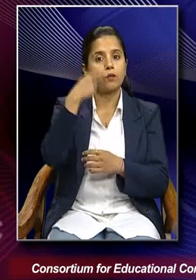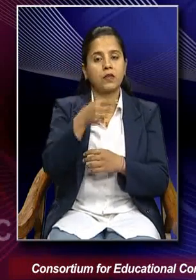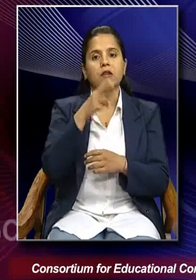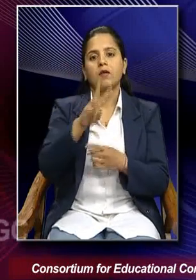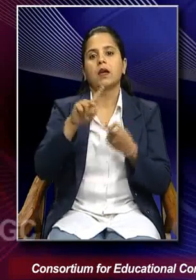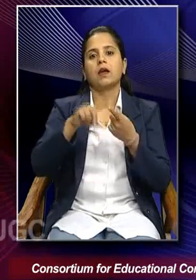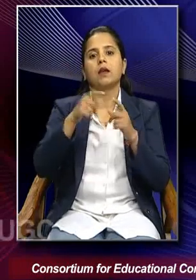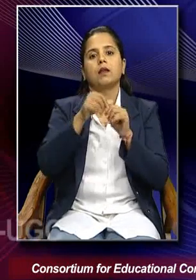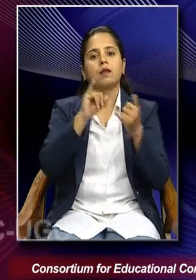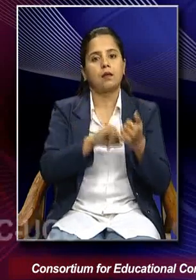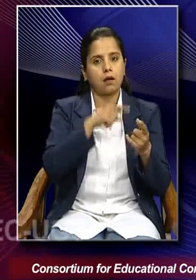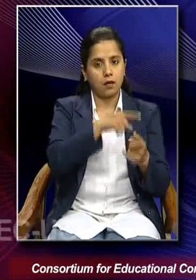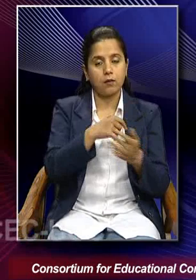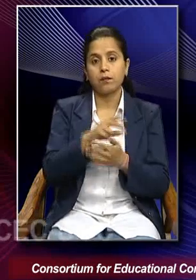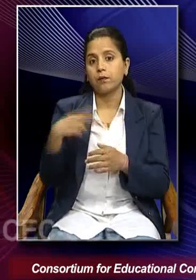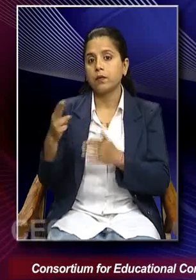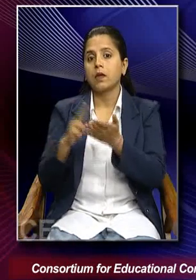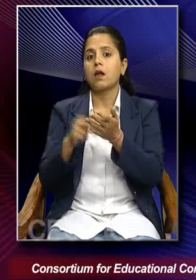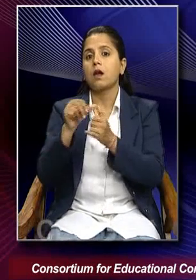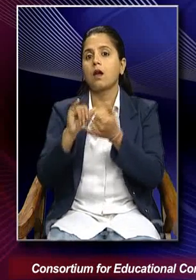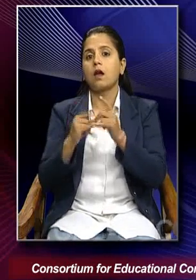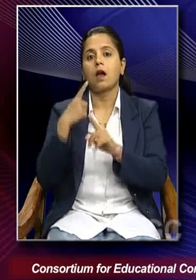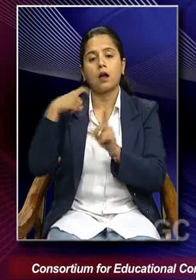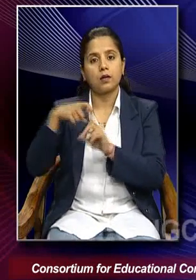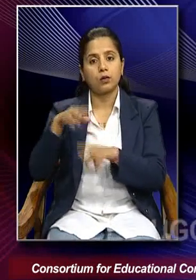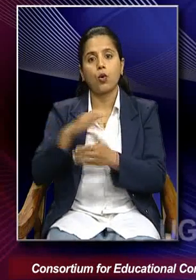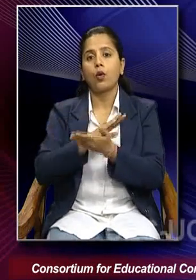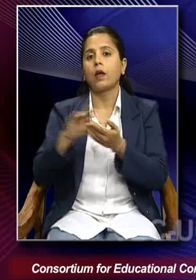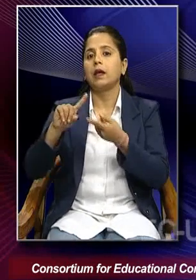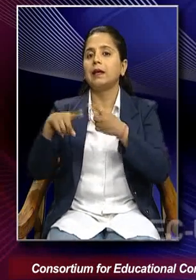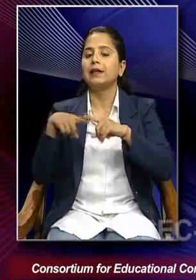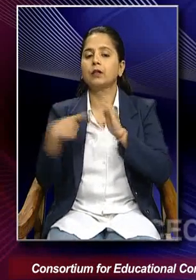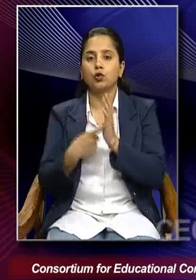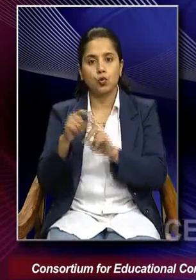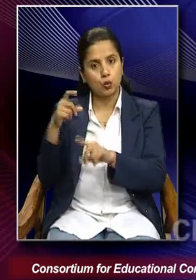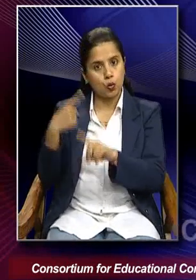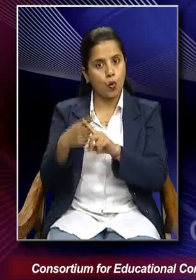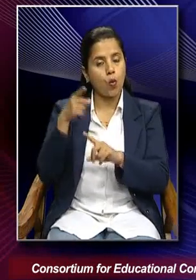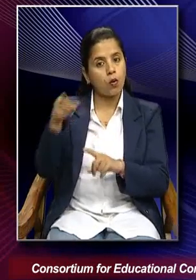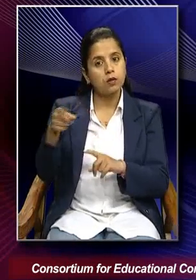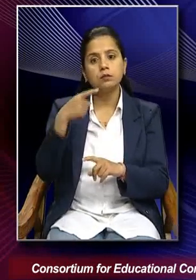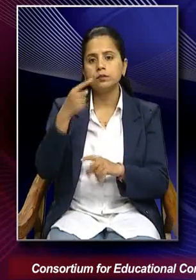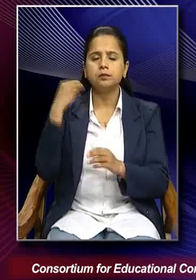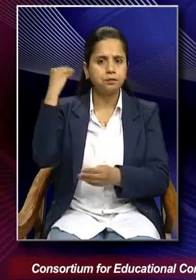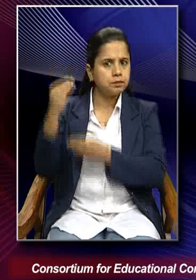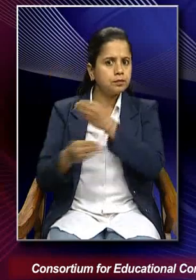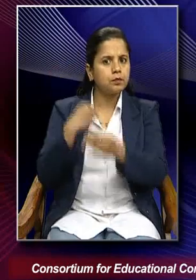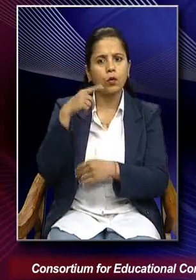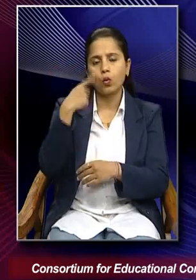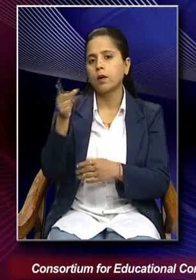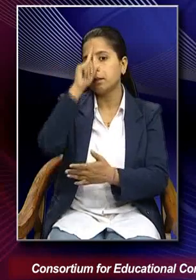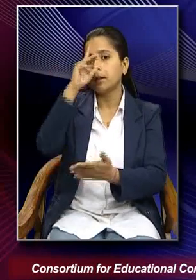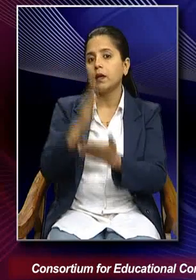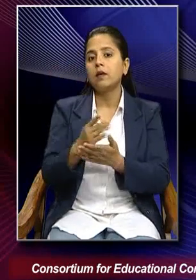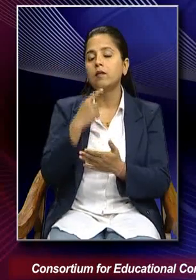Vedas. And the Gnostics or the heterodox tradition are the ones who believe